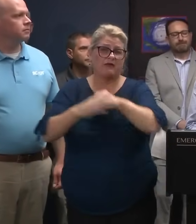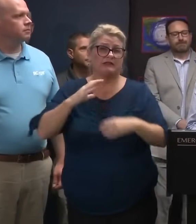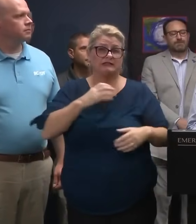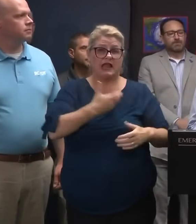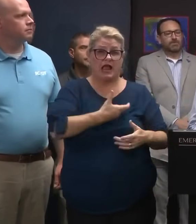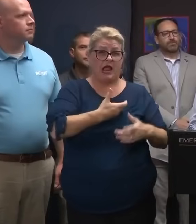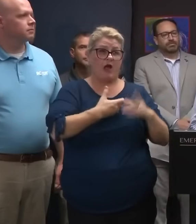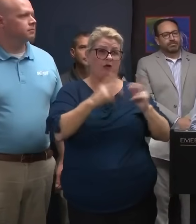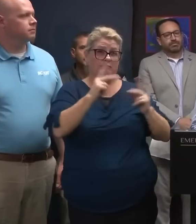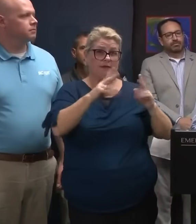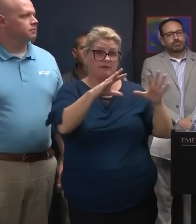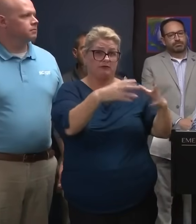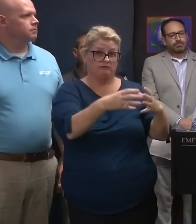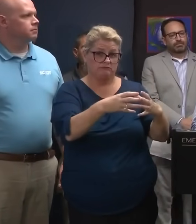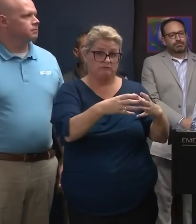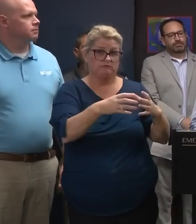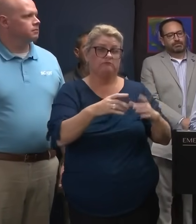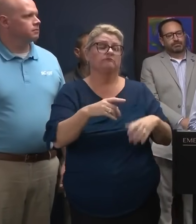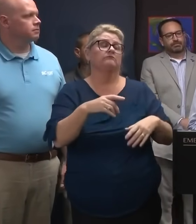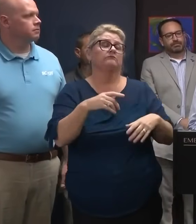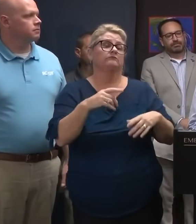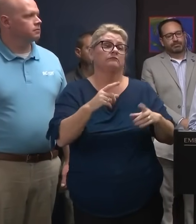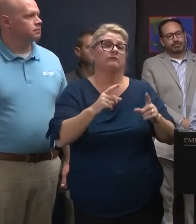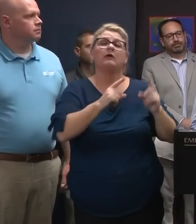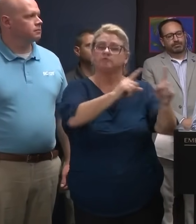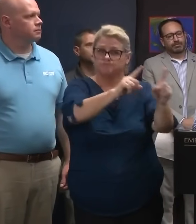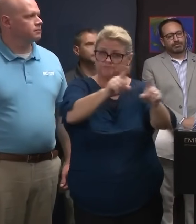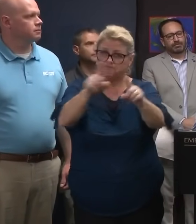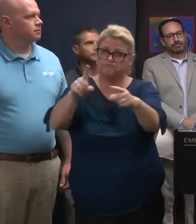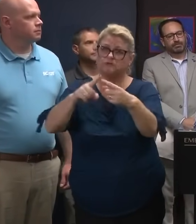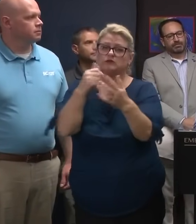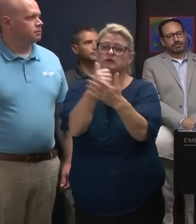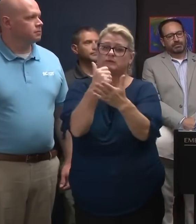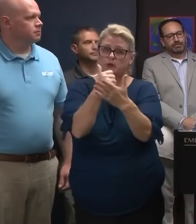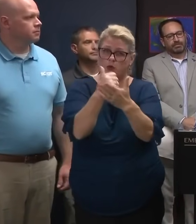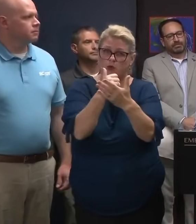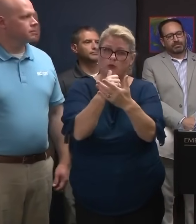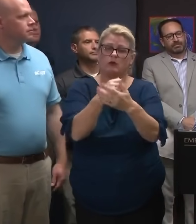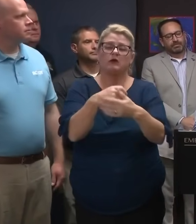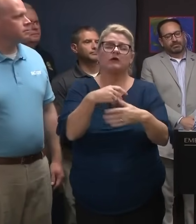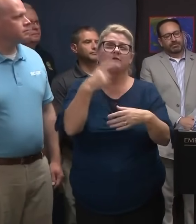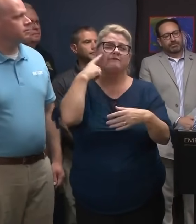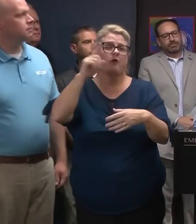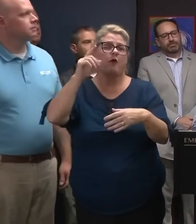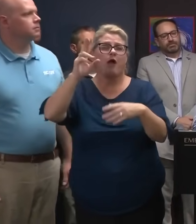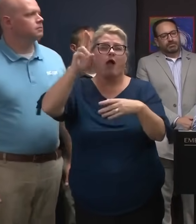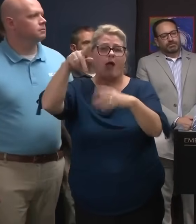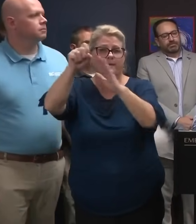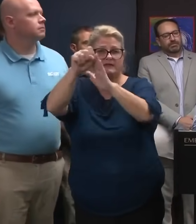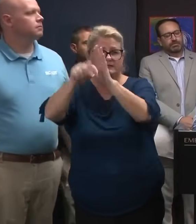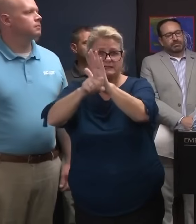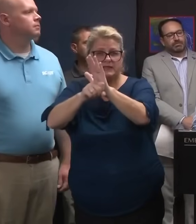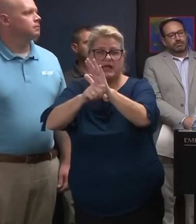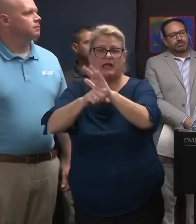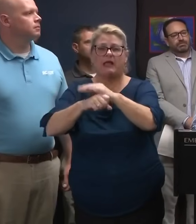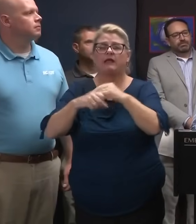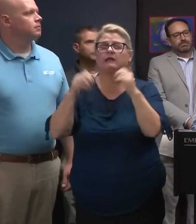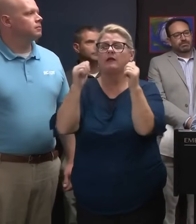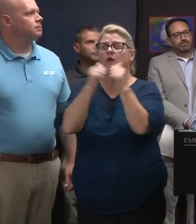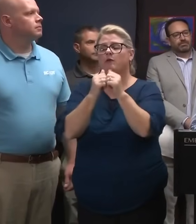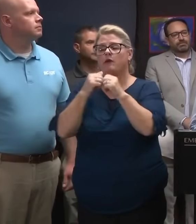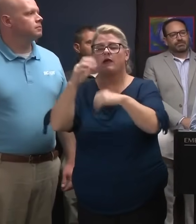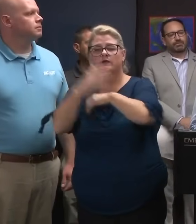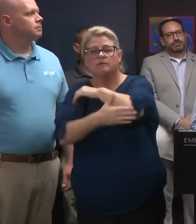and firefighting missions are continuing to support missions in the upstate counties with urban search and